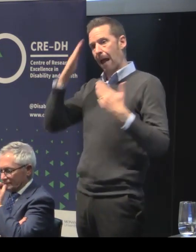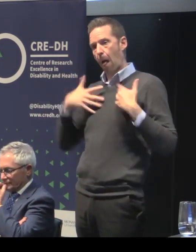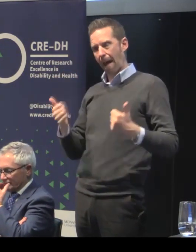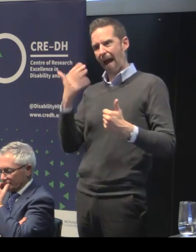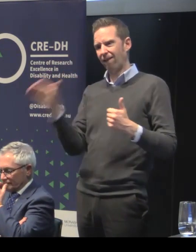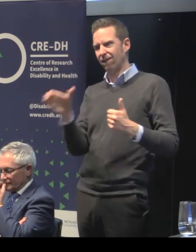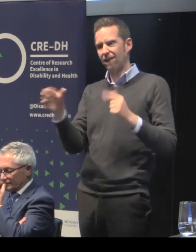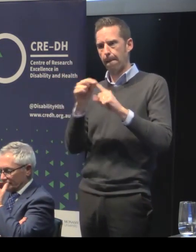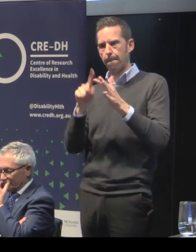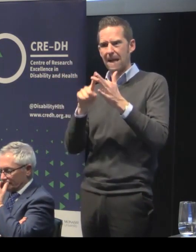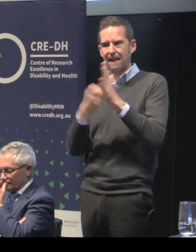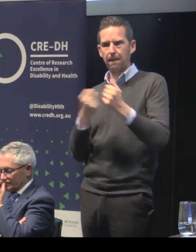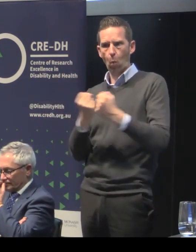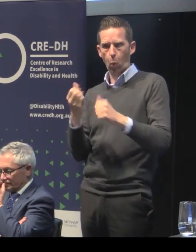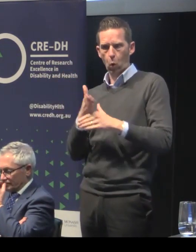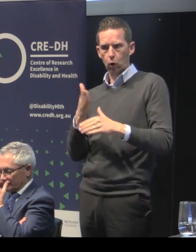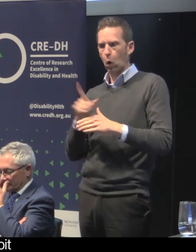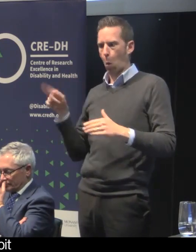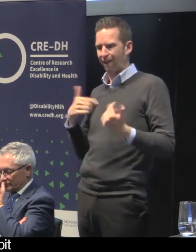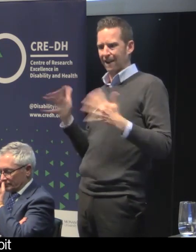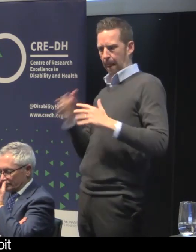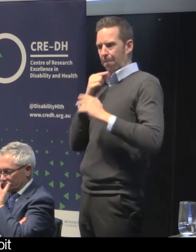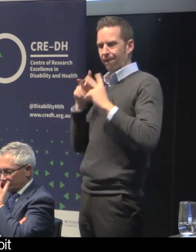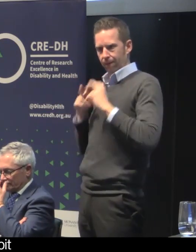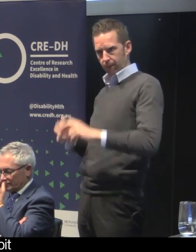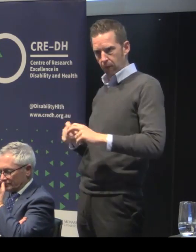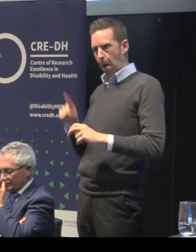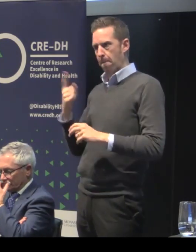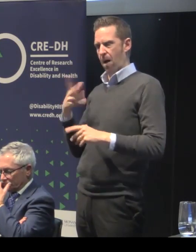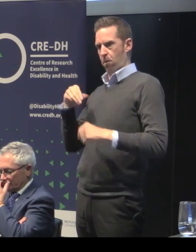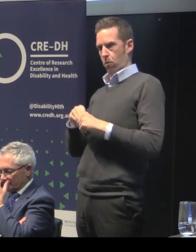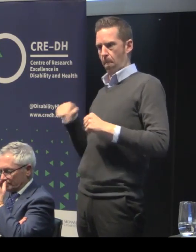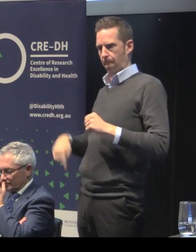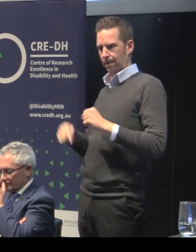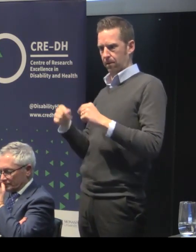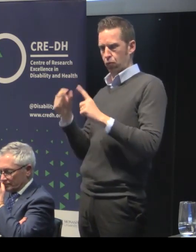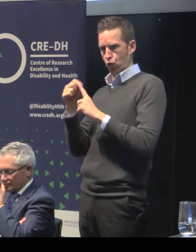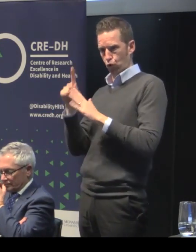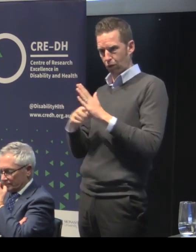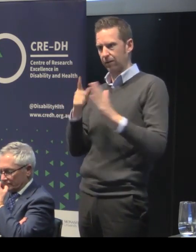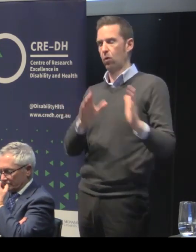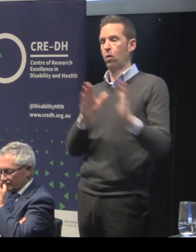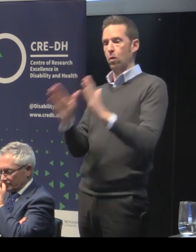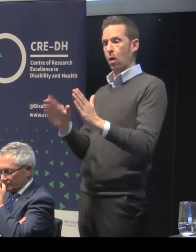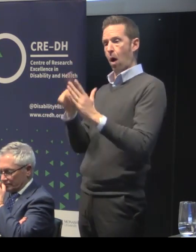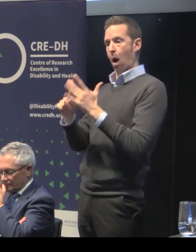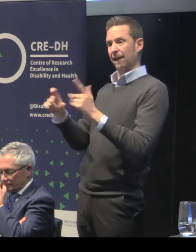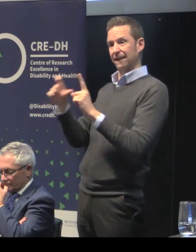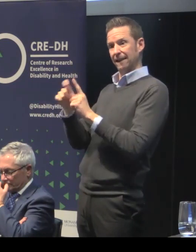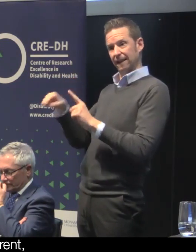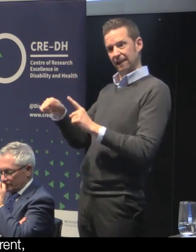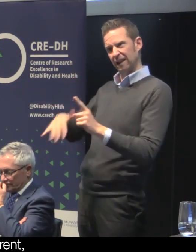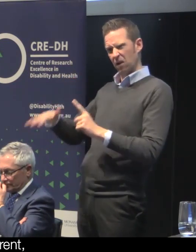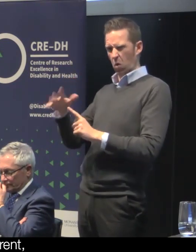and we have done a bit of research on it, but it was out with this project. But in terms of intellectual disability, it's not so